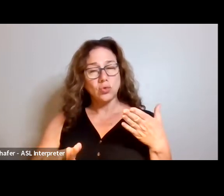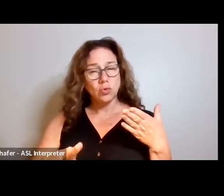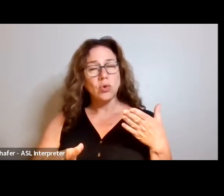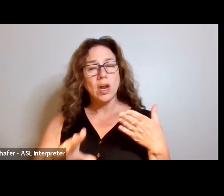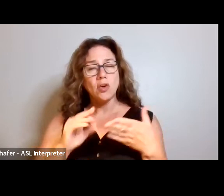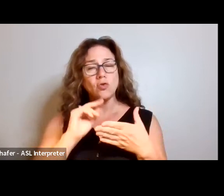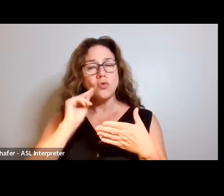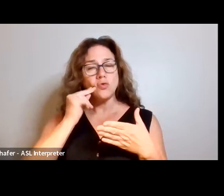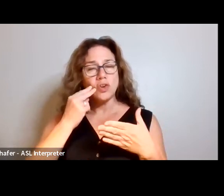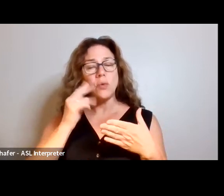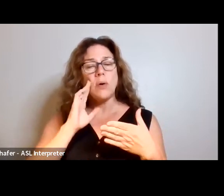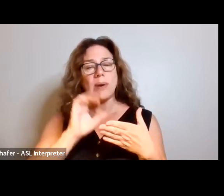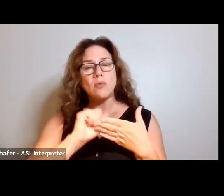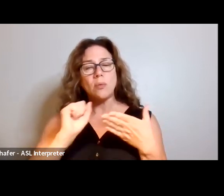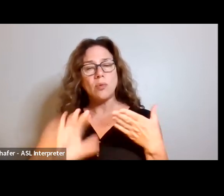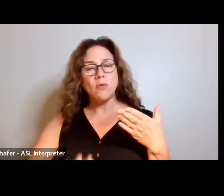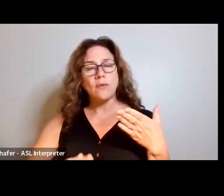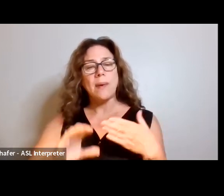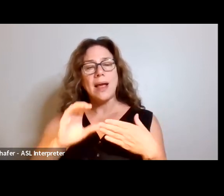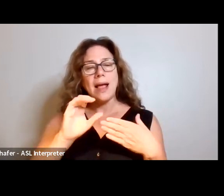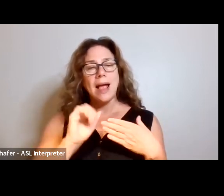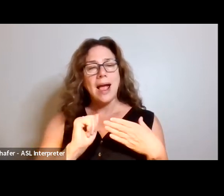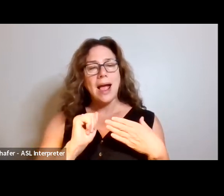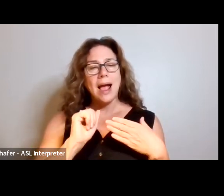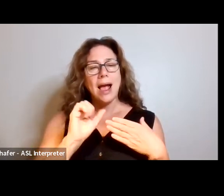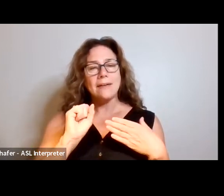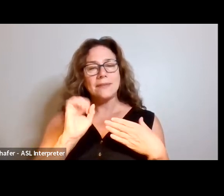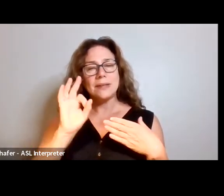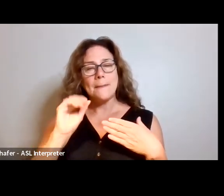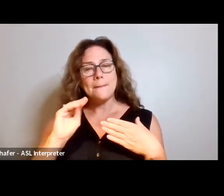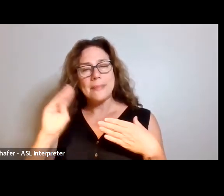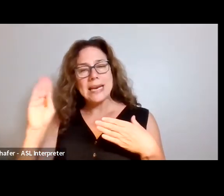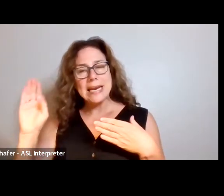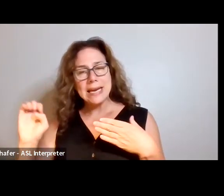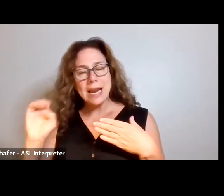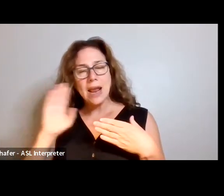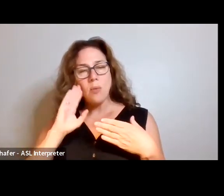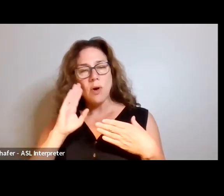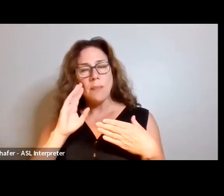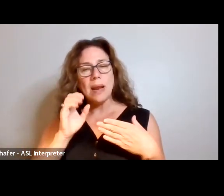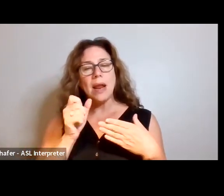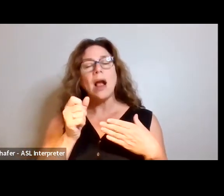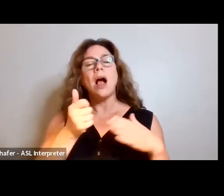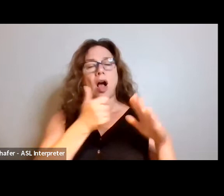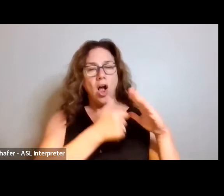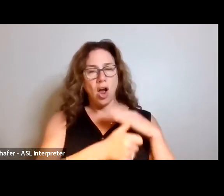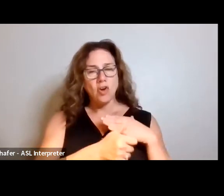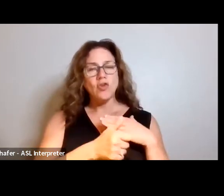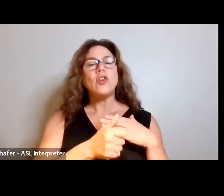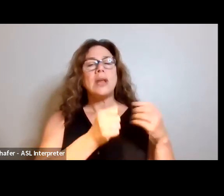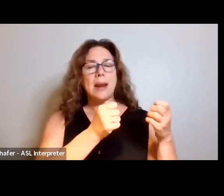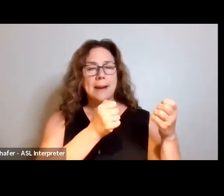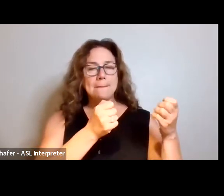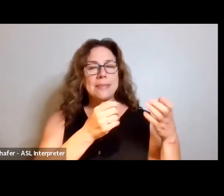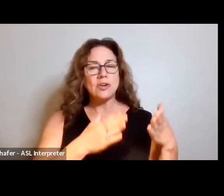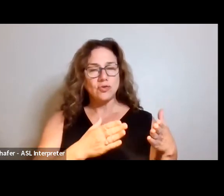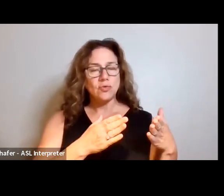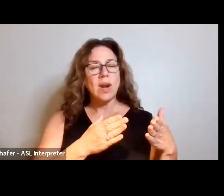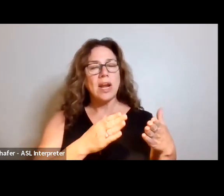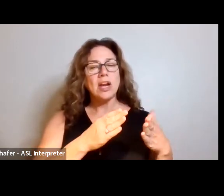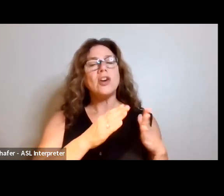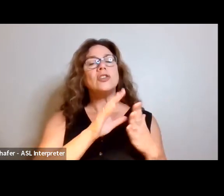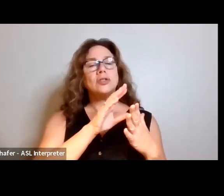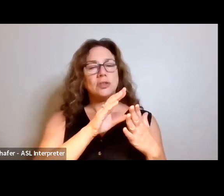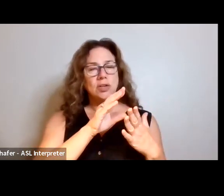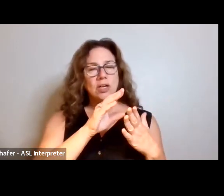from Ask Me and placed on the district's administrator manager salary schedule. The district did a